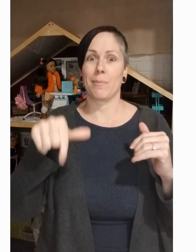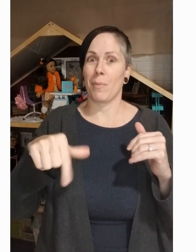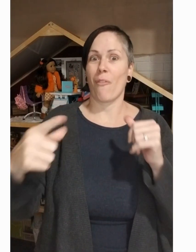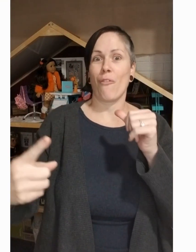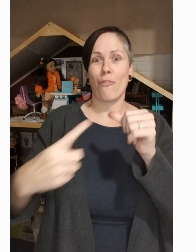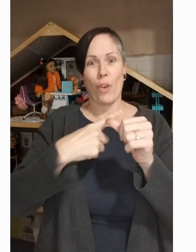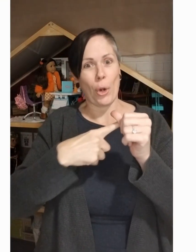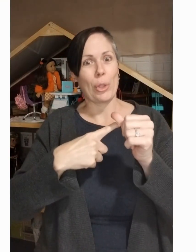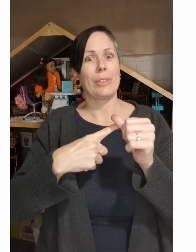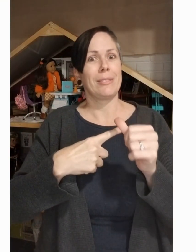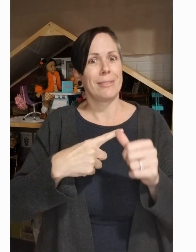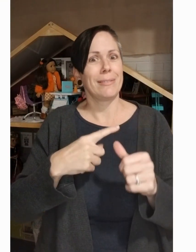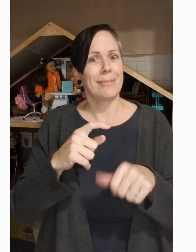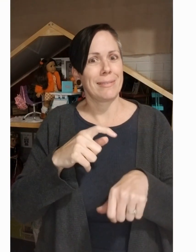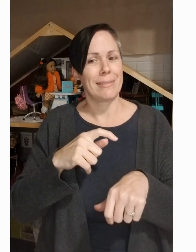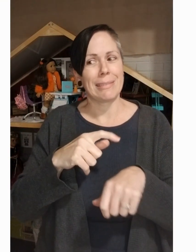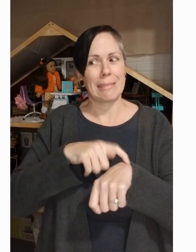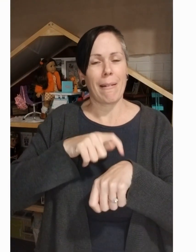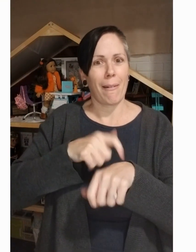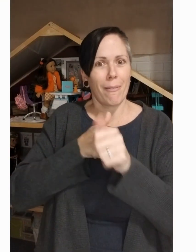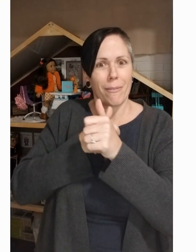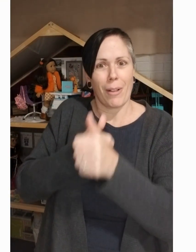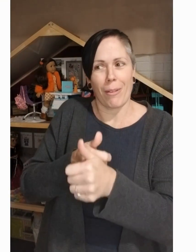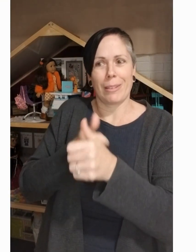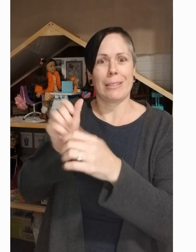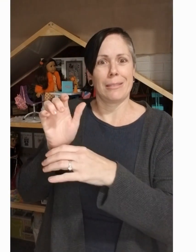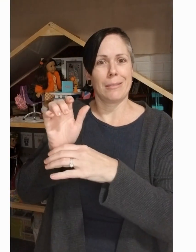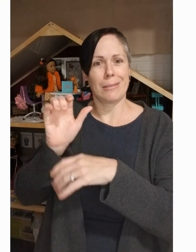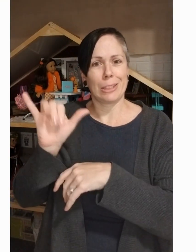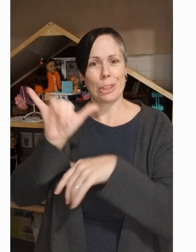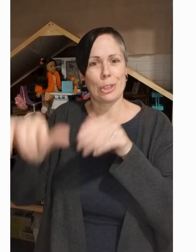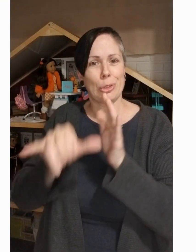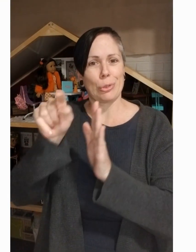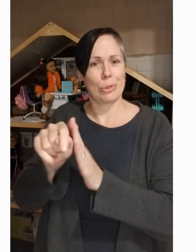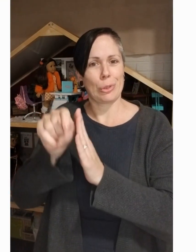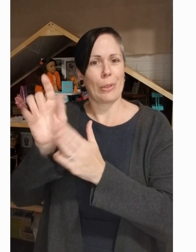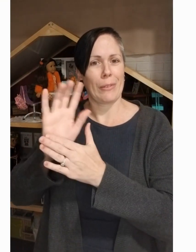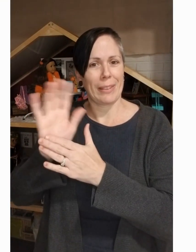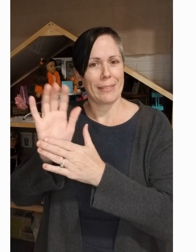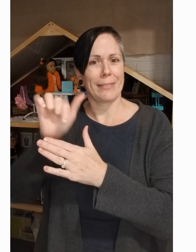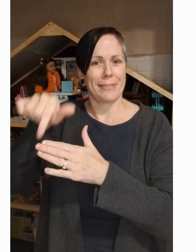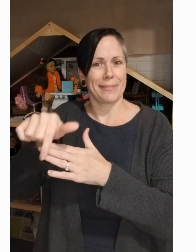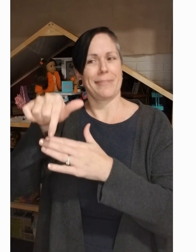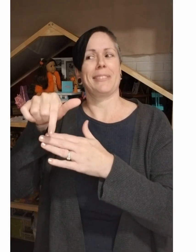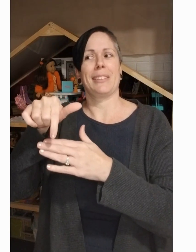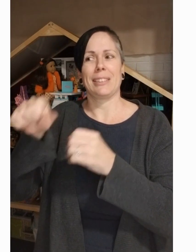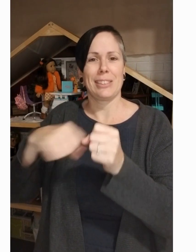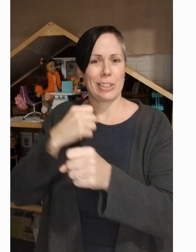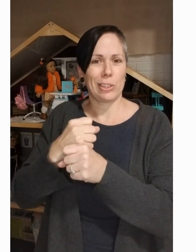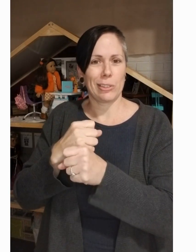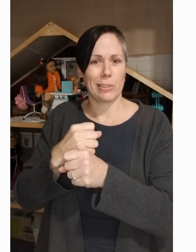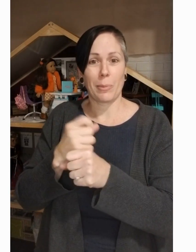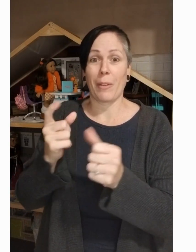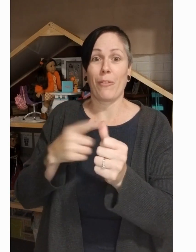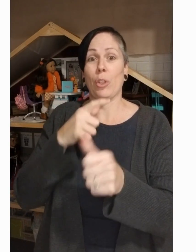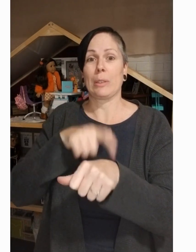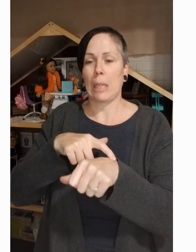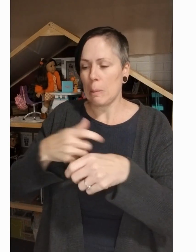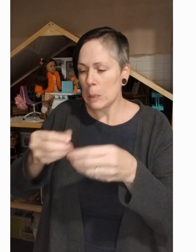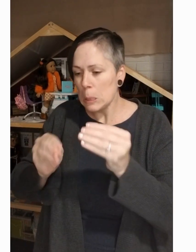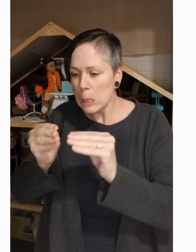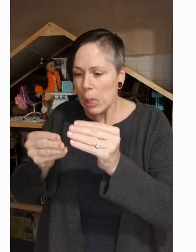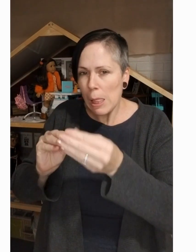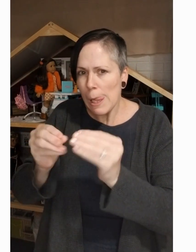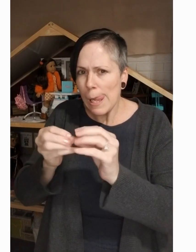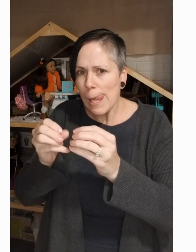see how these might look if I went back and did it. Oh, I just thought of no. Yeah, I just thought of another one. Hold